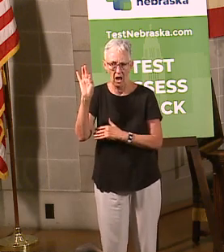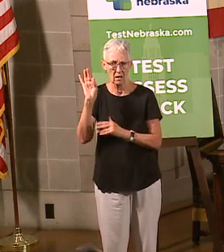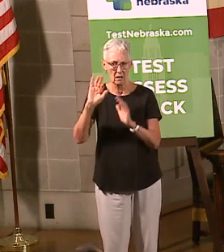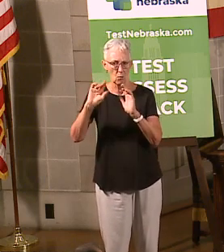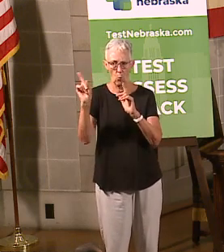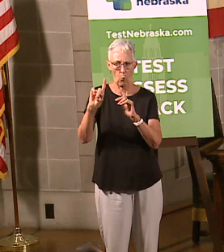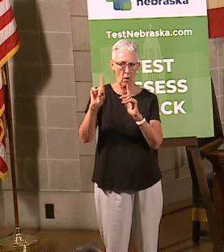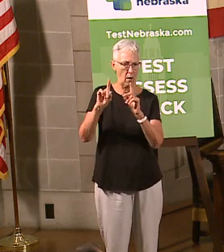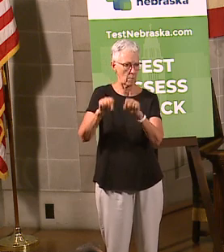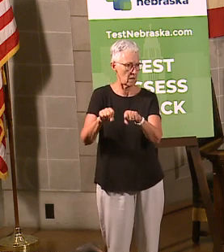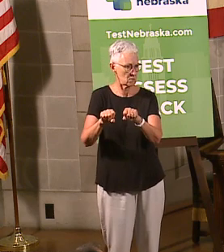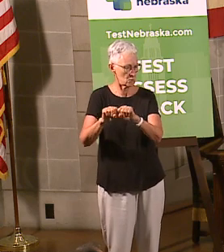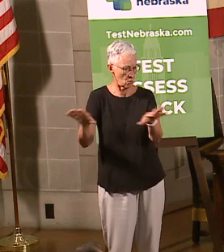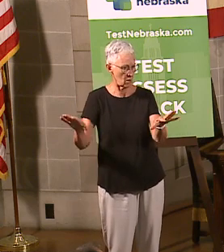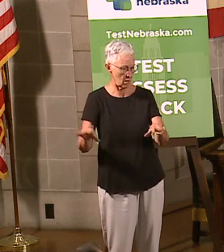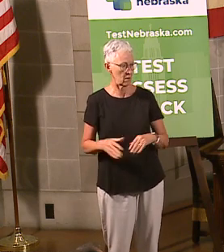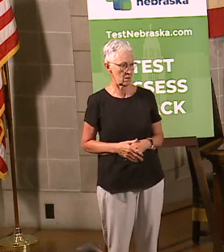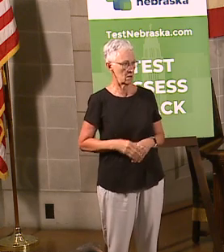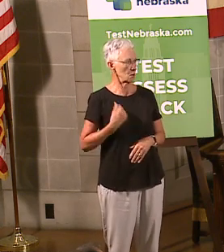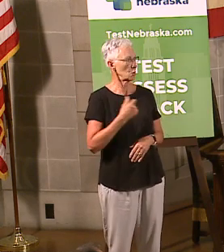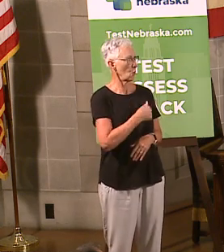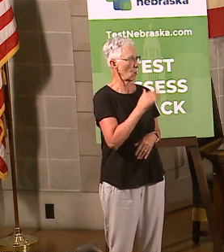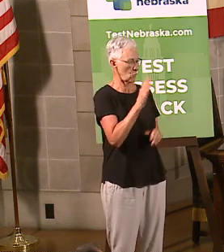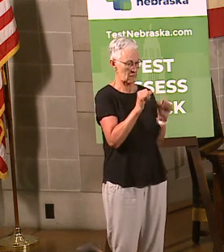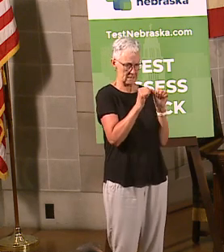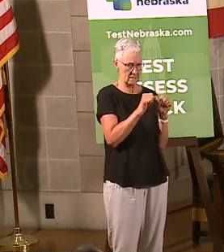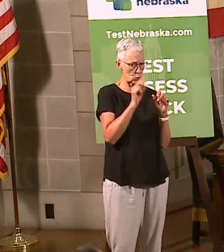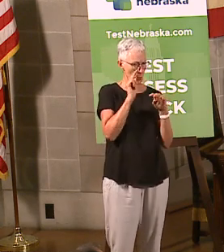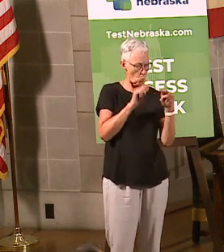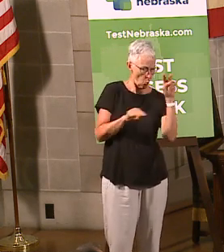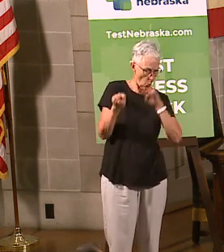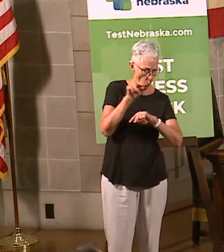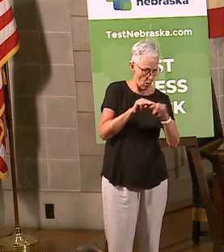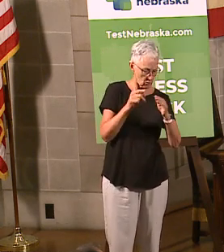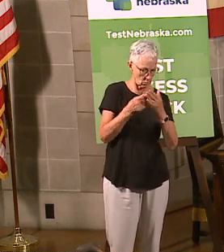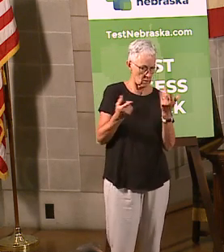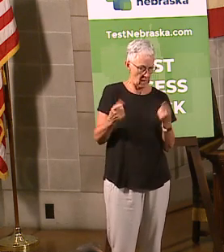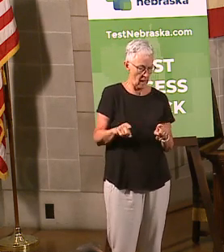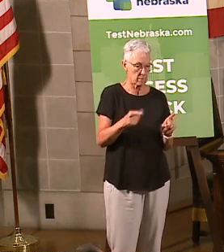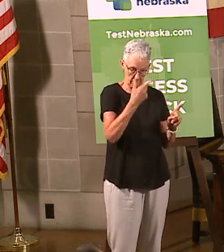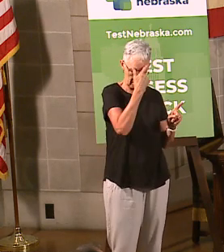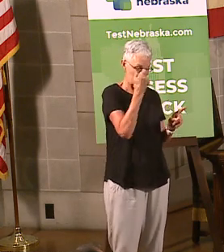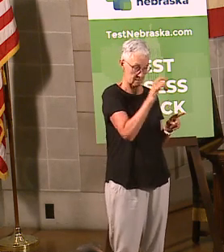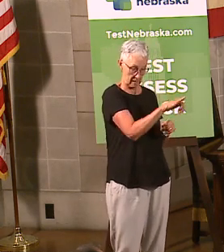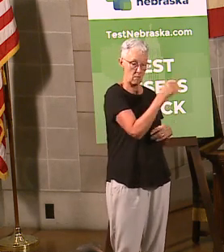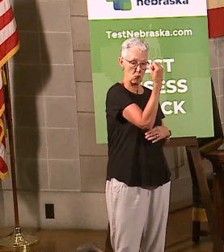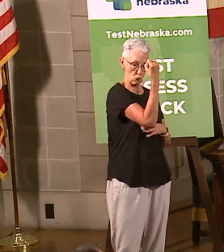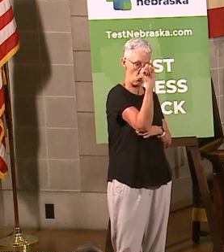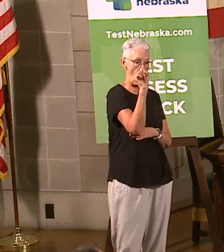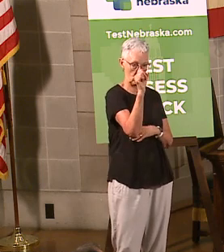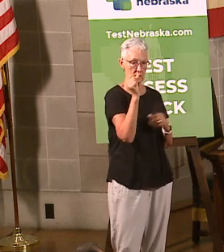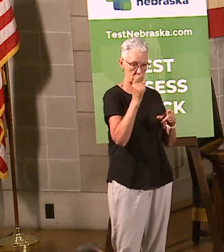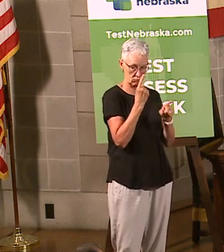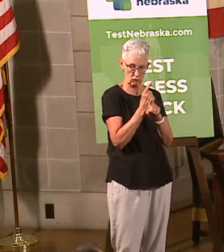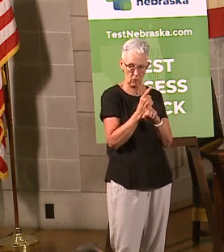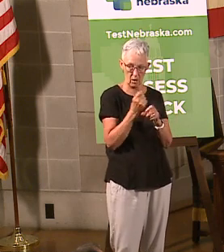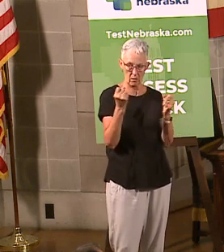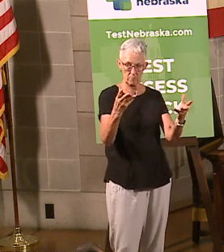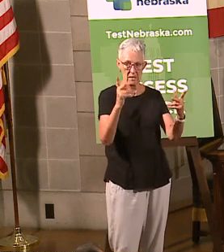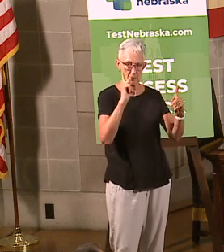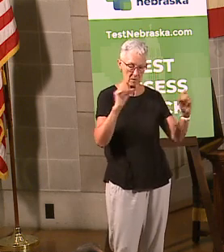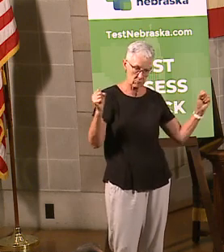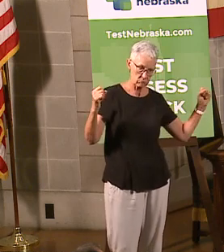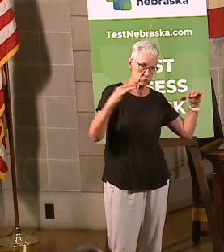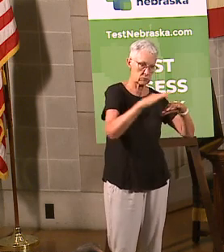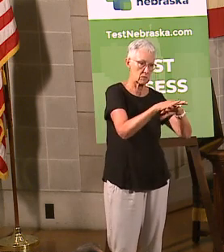that. So we are obviously going to continue to monitor this very closely with regard to what happened with the protests. It is a cause for concern, but we feel that we've got the capacity